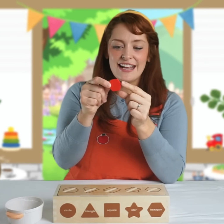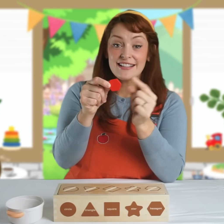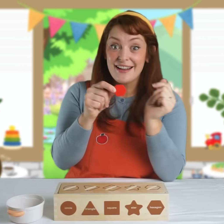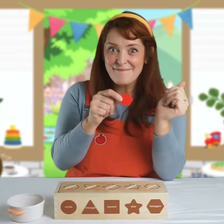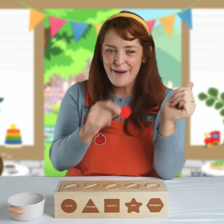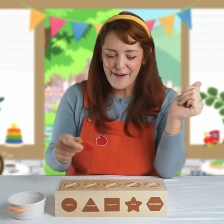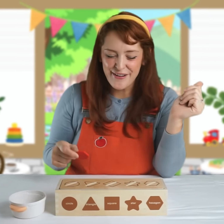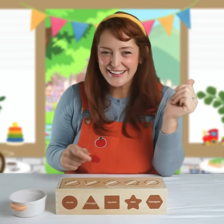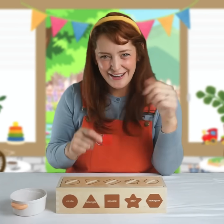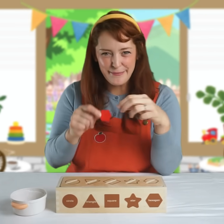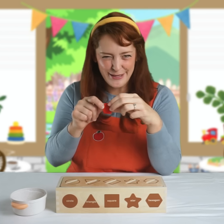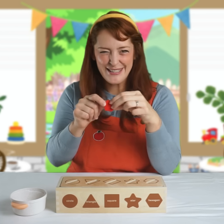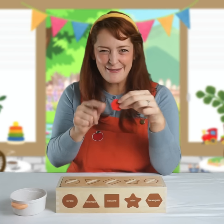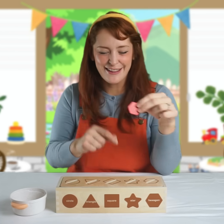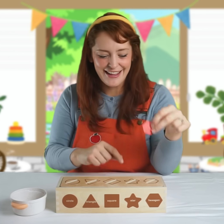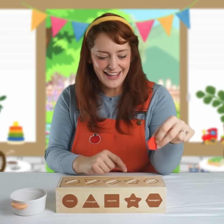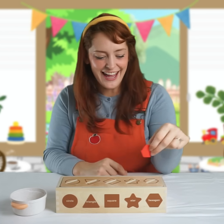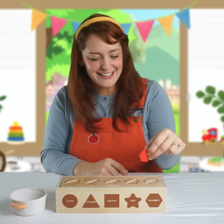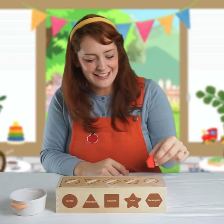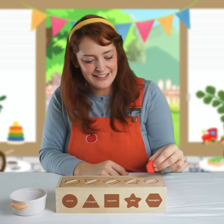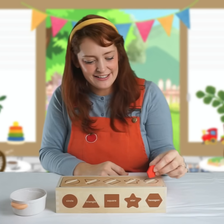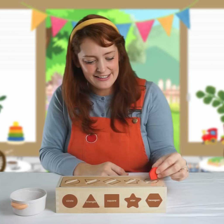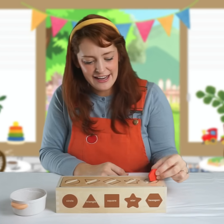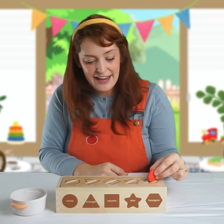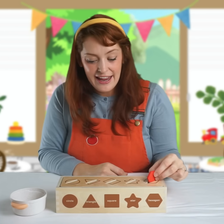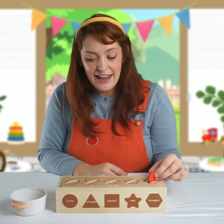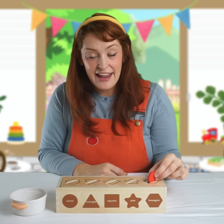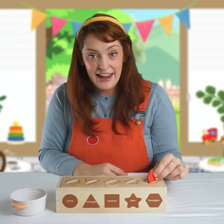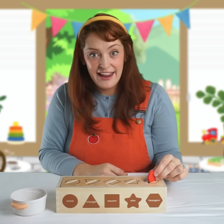6. Perfect. I'll put it in with the other hexagons. In,